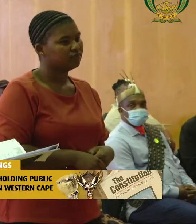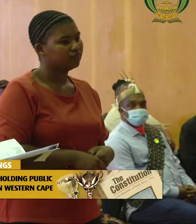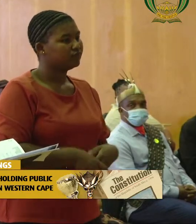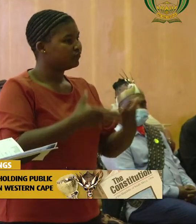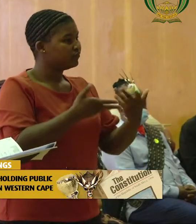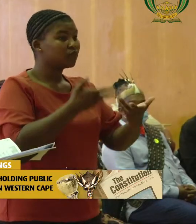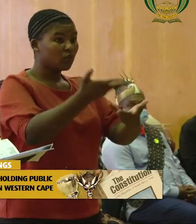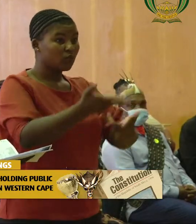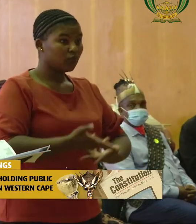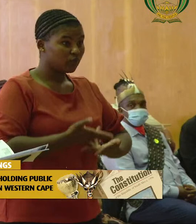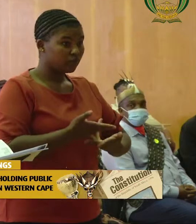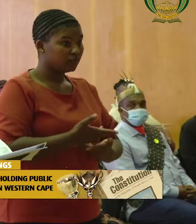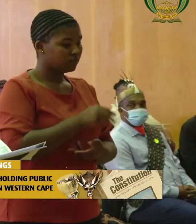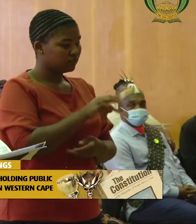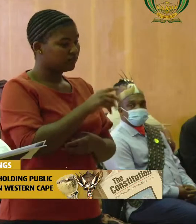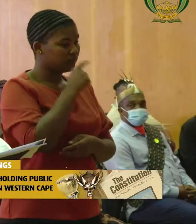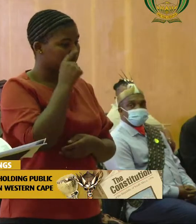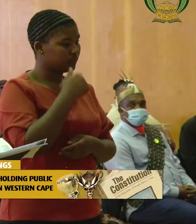Welcome Chala